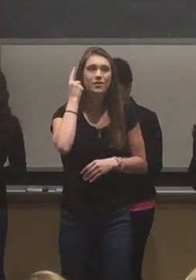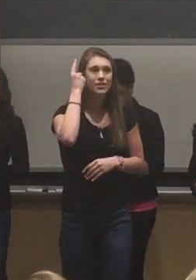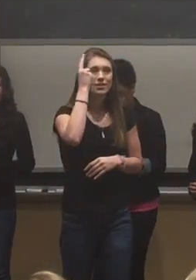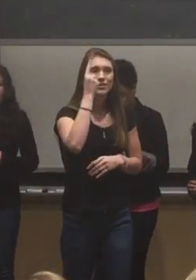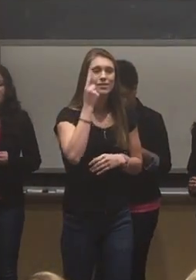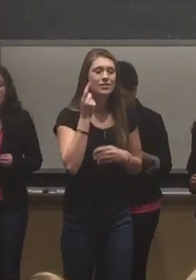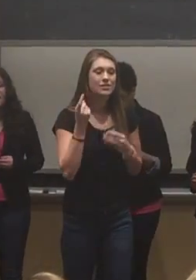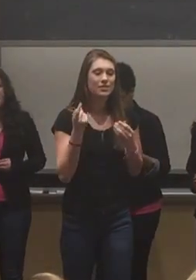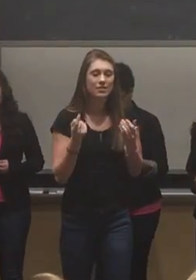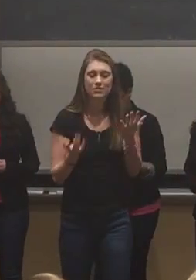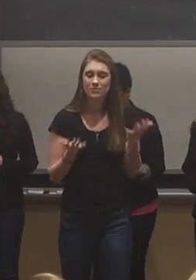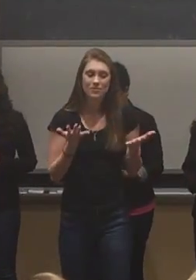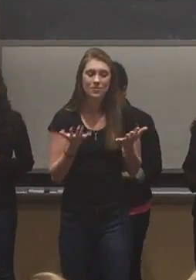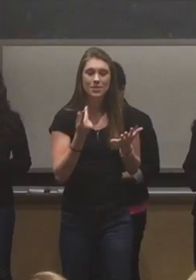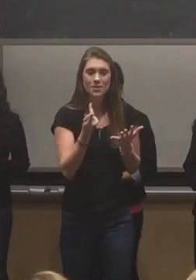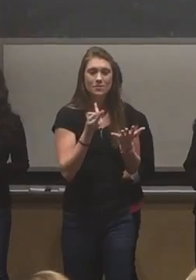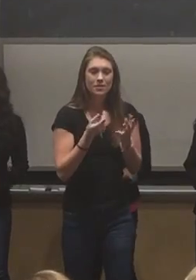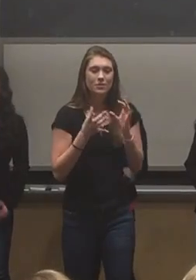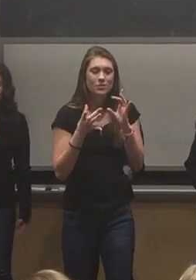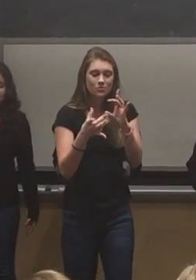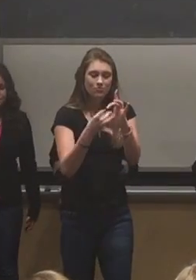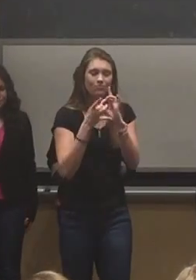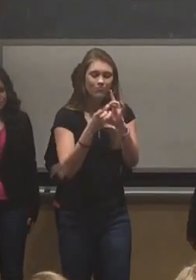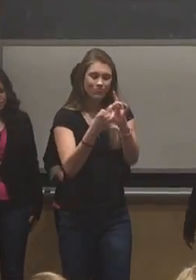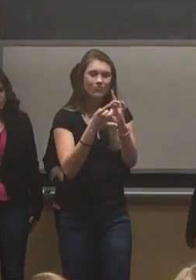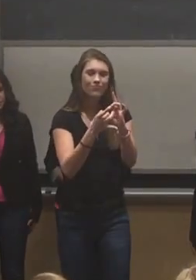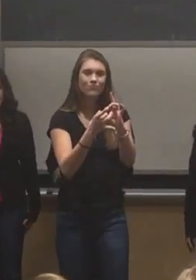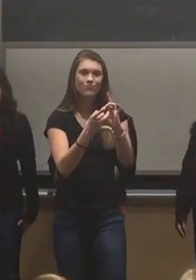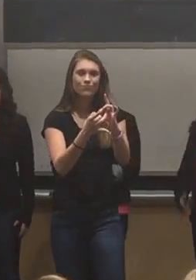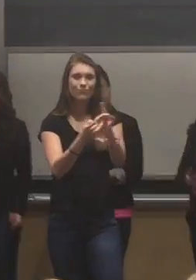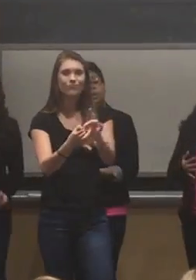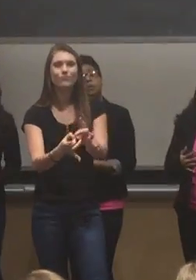of. Maybe that you might.